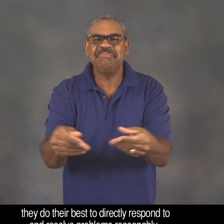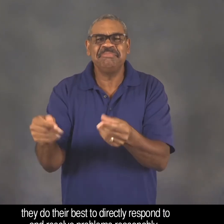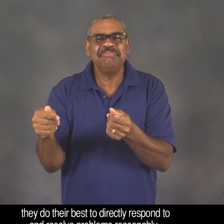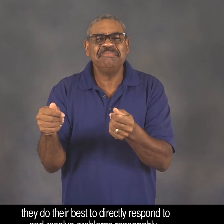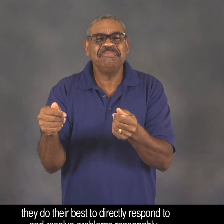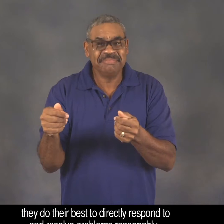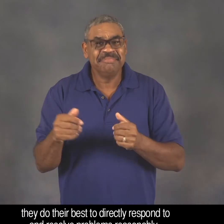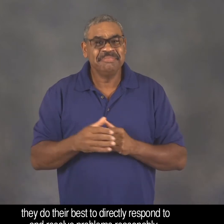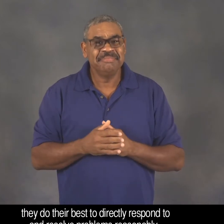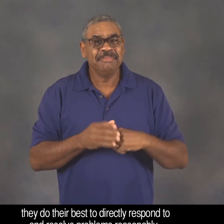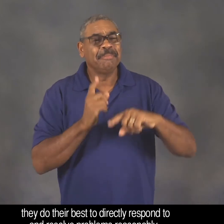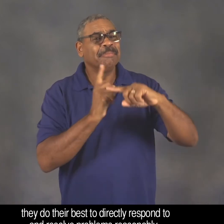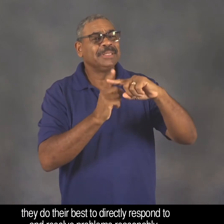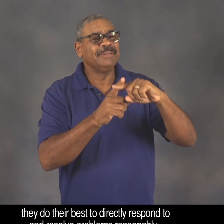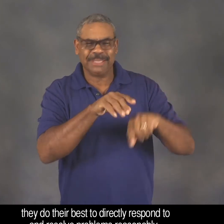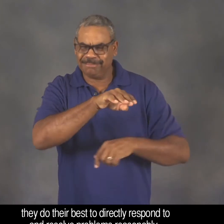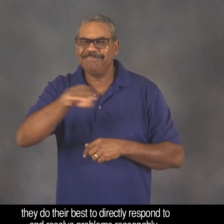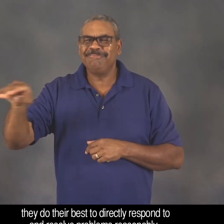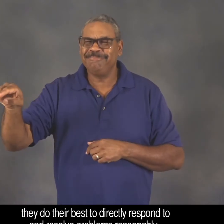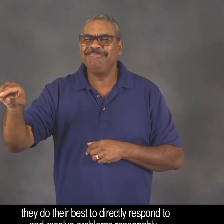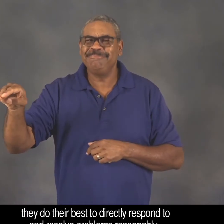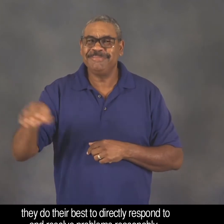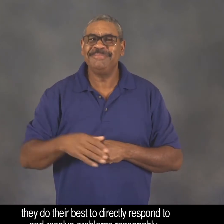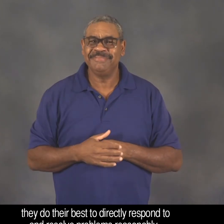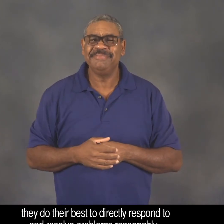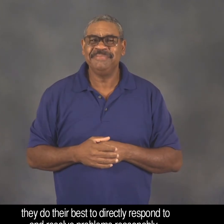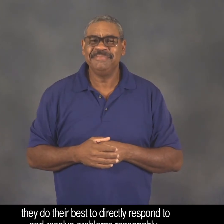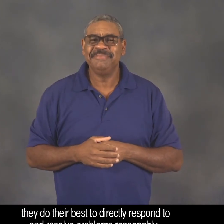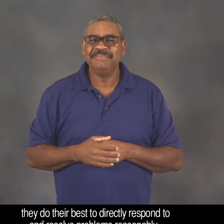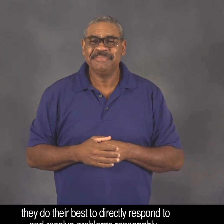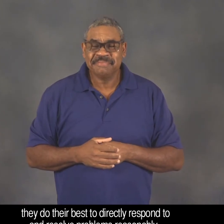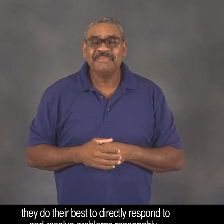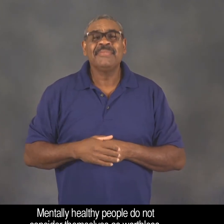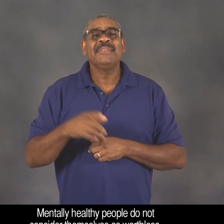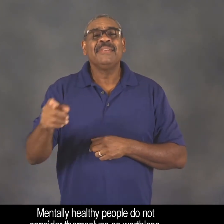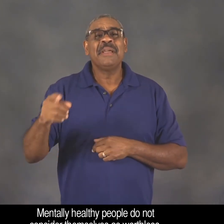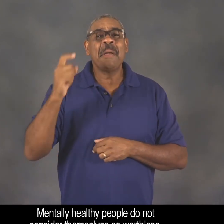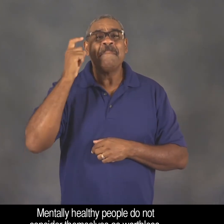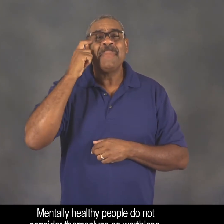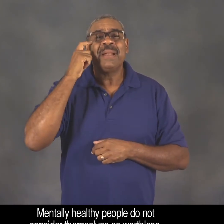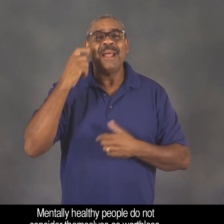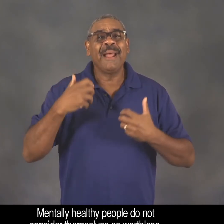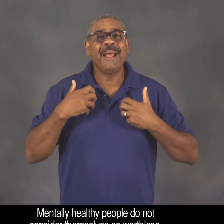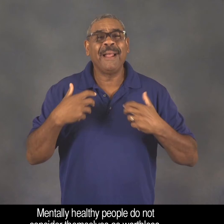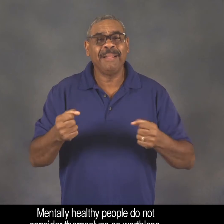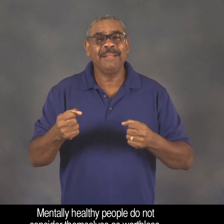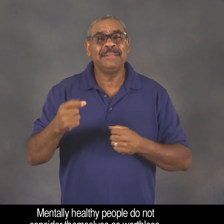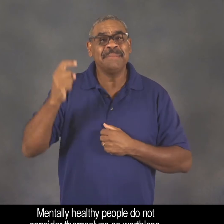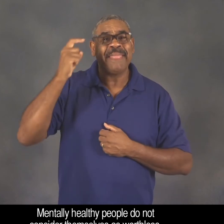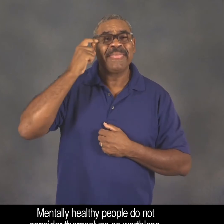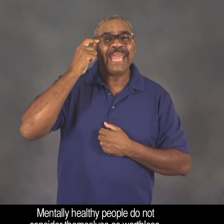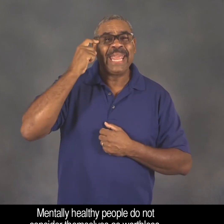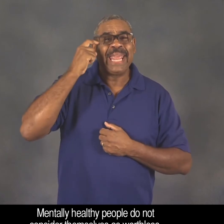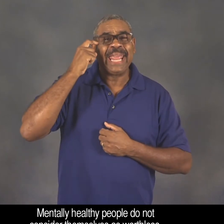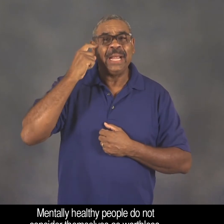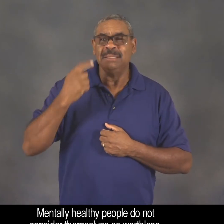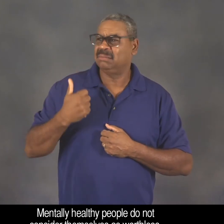they do their best to directly respond to and resolve problems reasonably. Mentally healthy